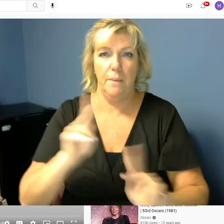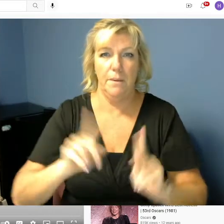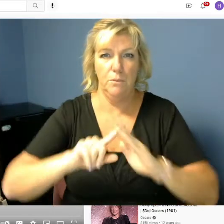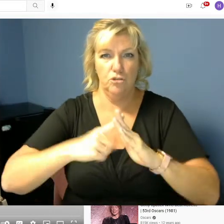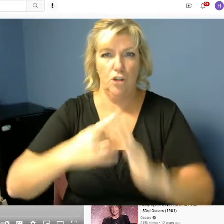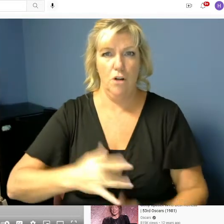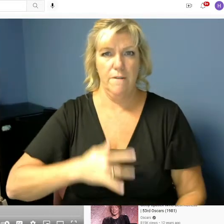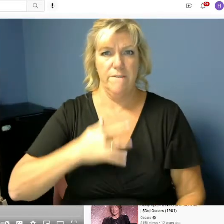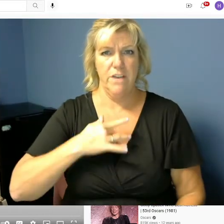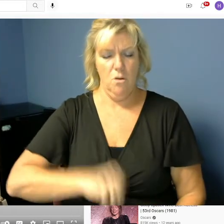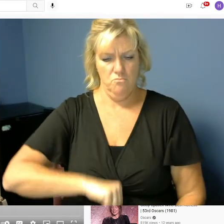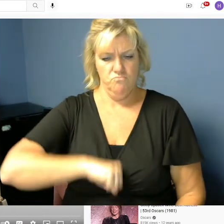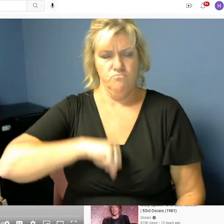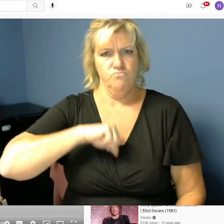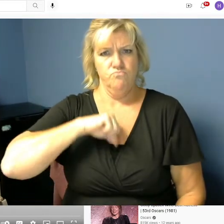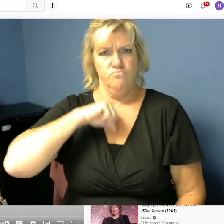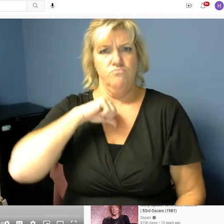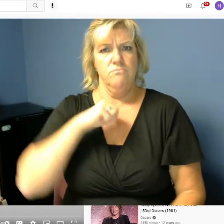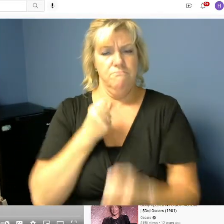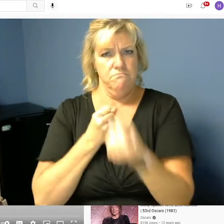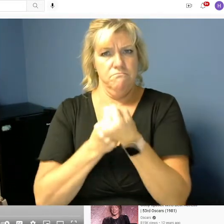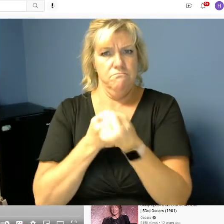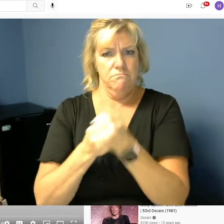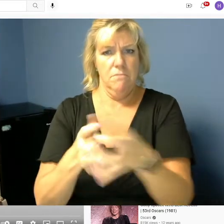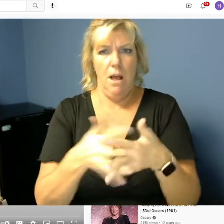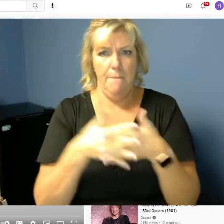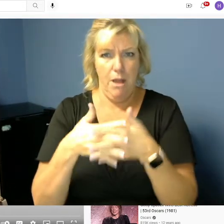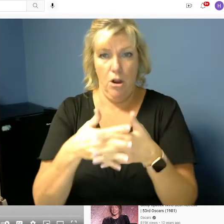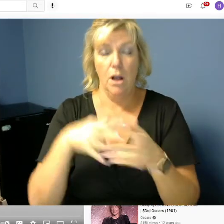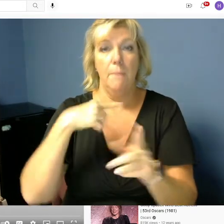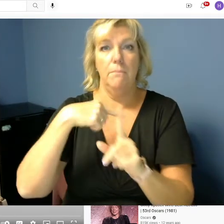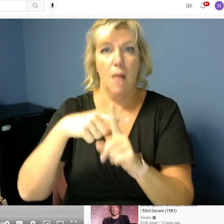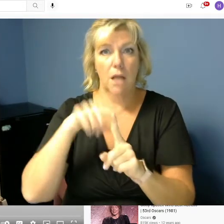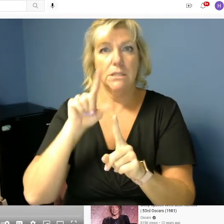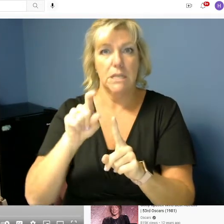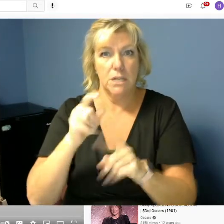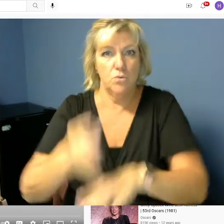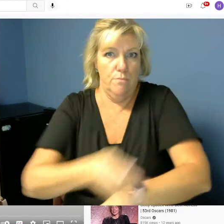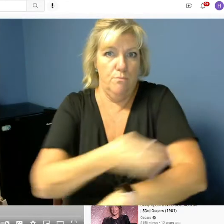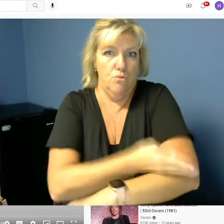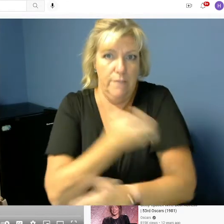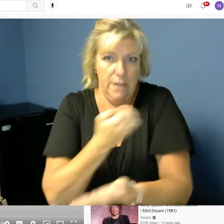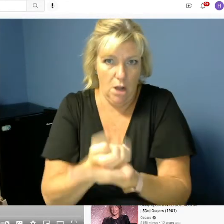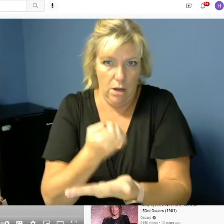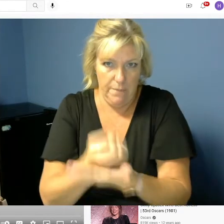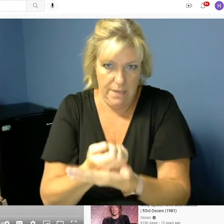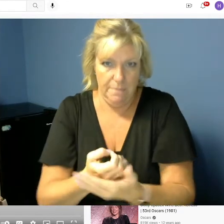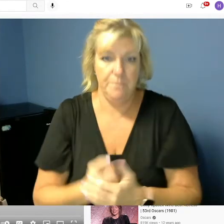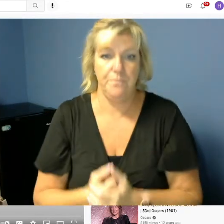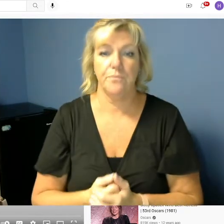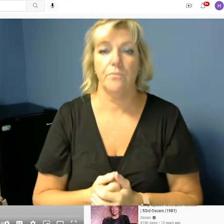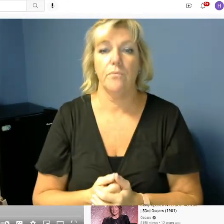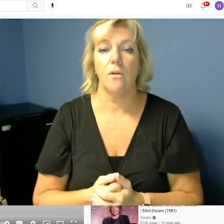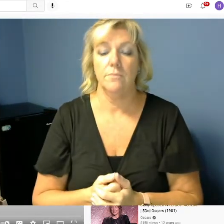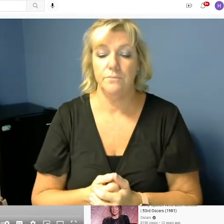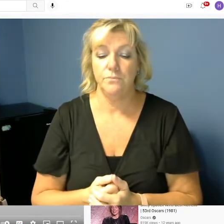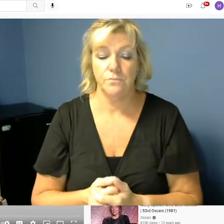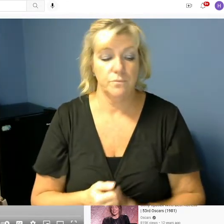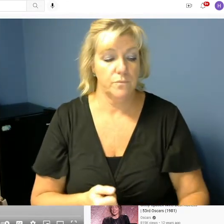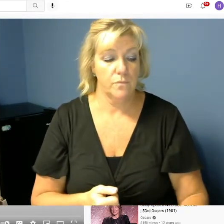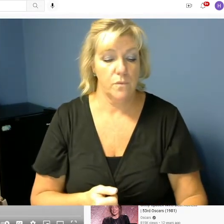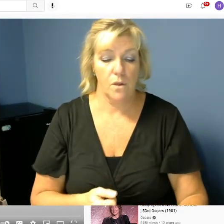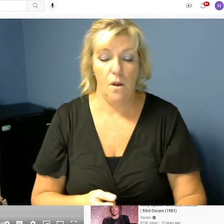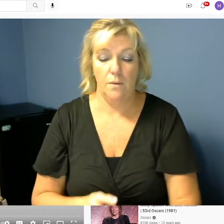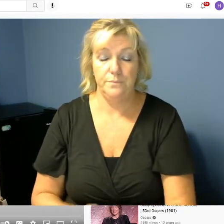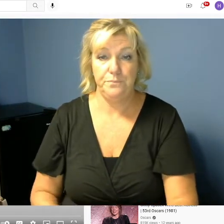at the outline here on my computer while I'm talking to you so I can make sure I can hit these points. And so for the Monroe Doctrine,